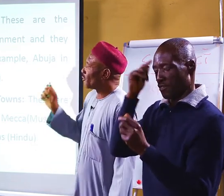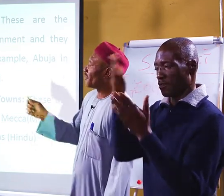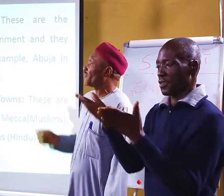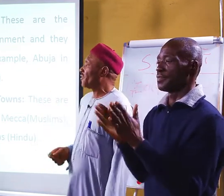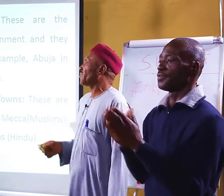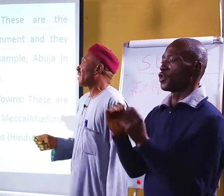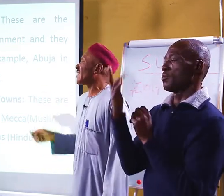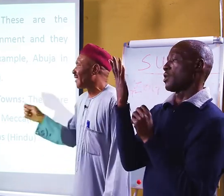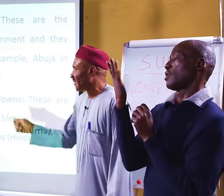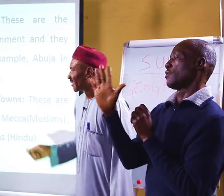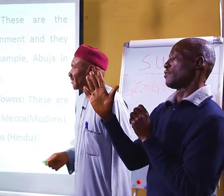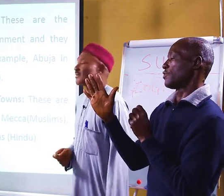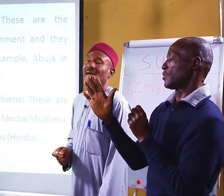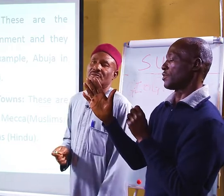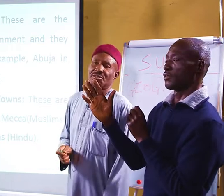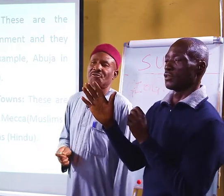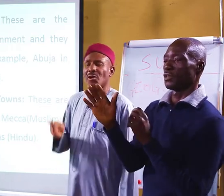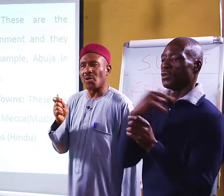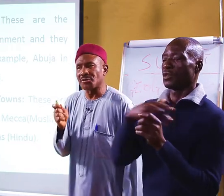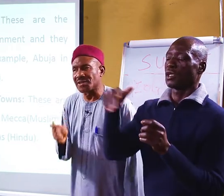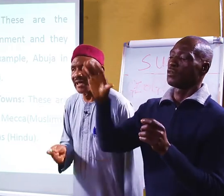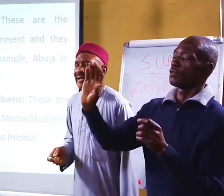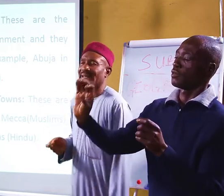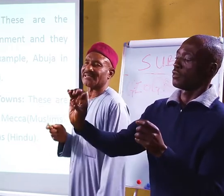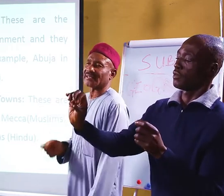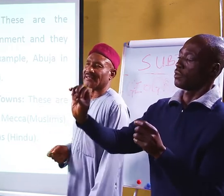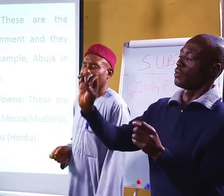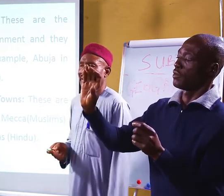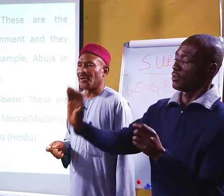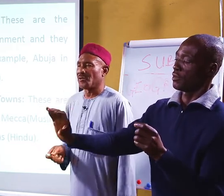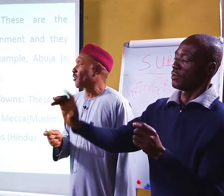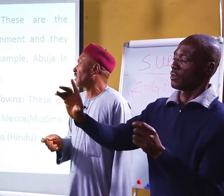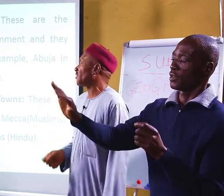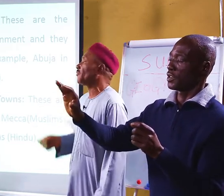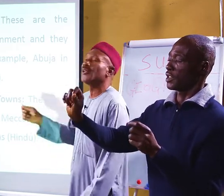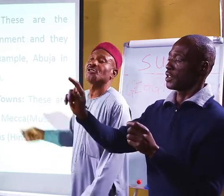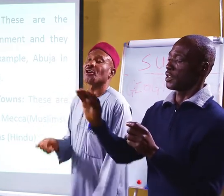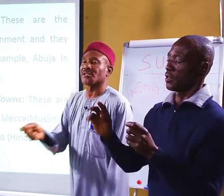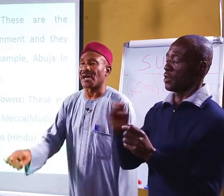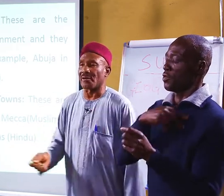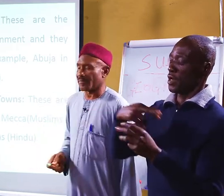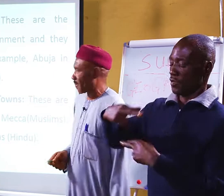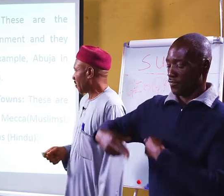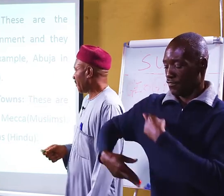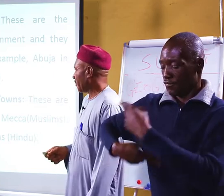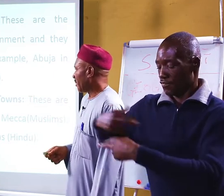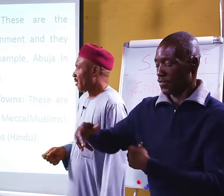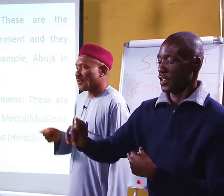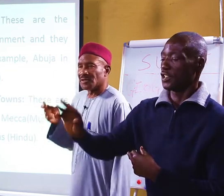So, number 5, ecclesiastic town. If you don't want to say ecclesiastic, you can say religious